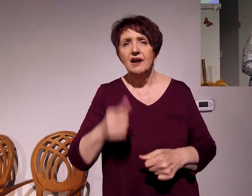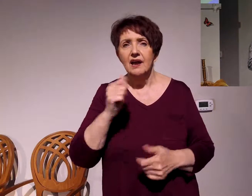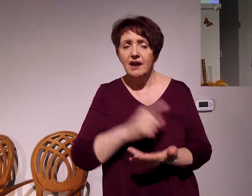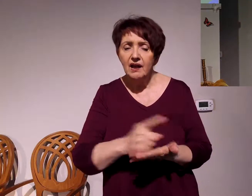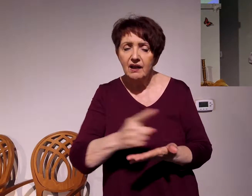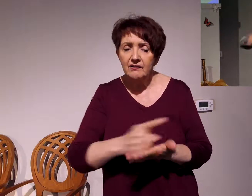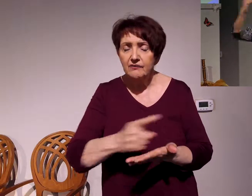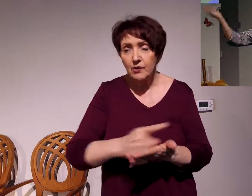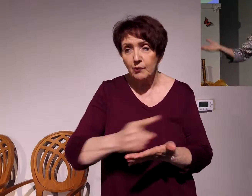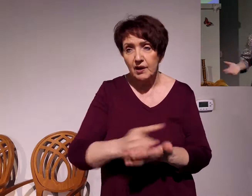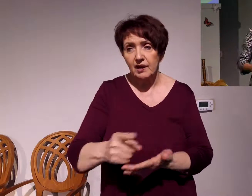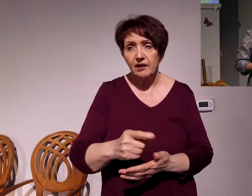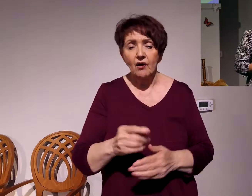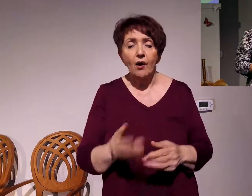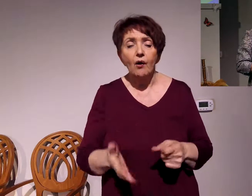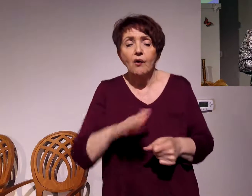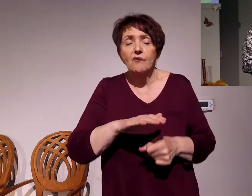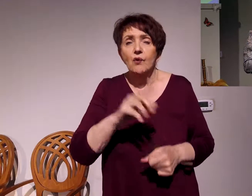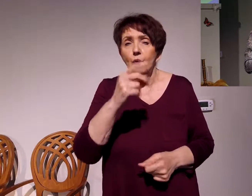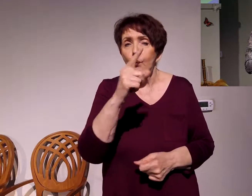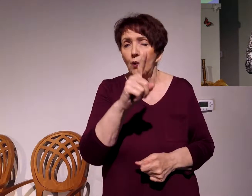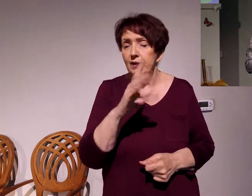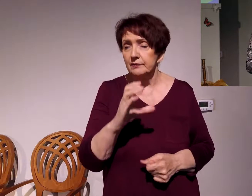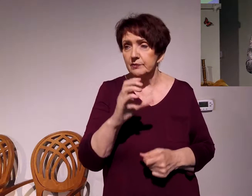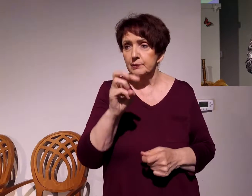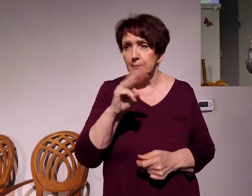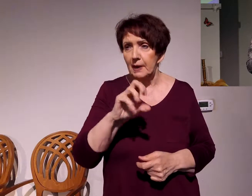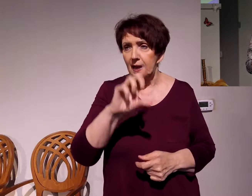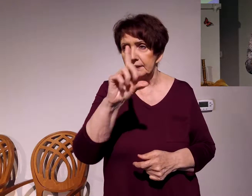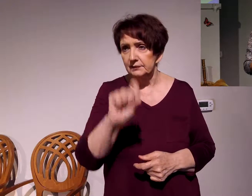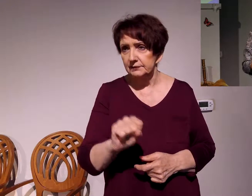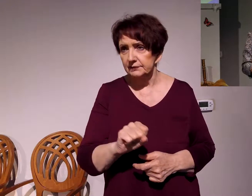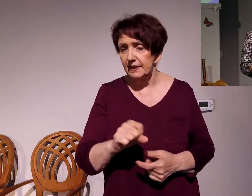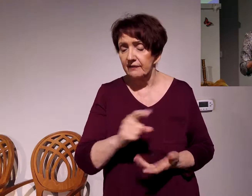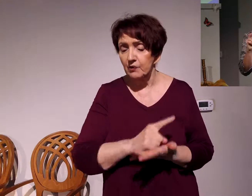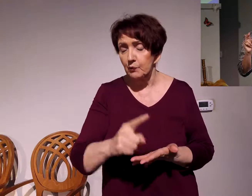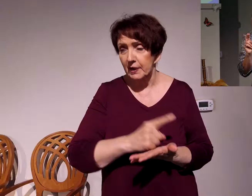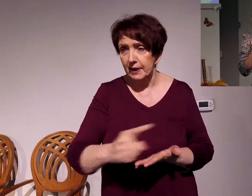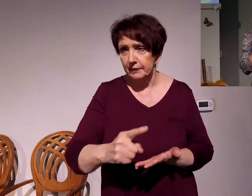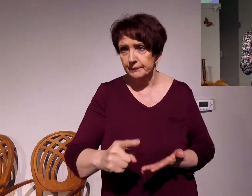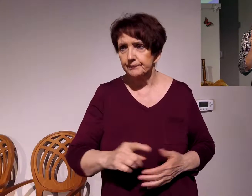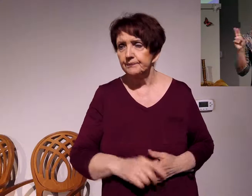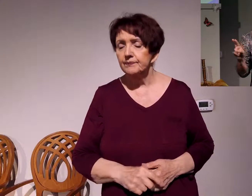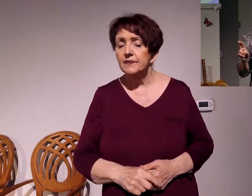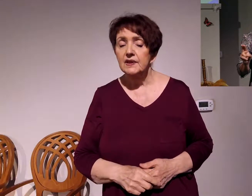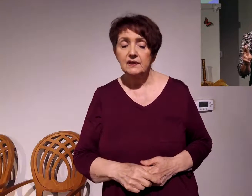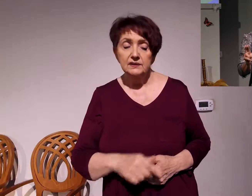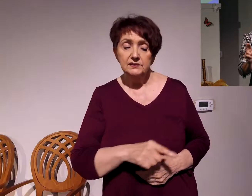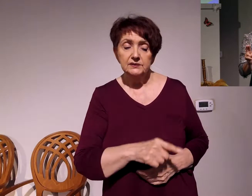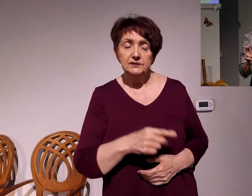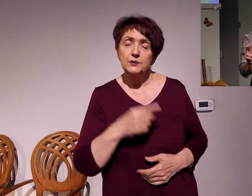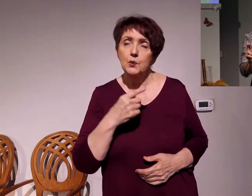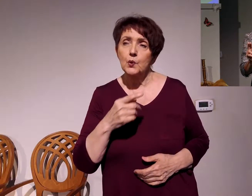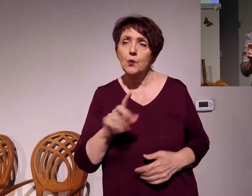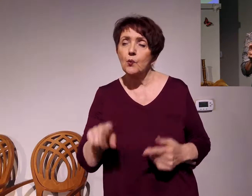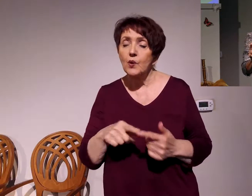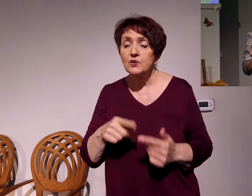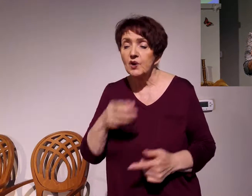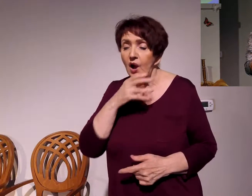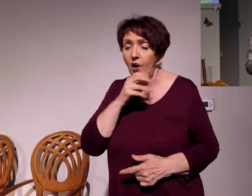week out in the Bay Area. And she said, when you get old,